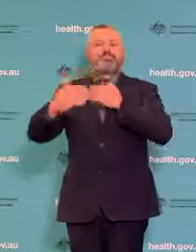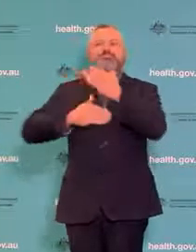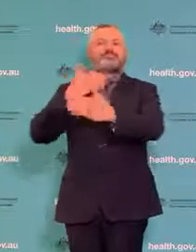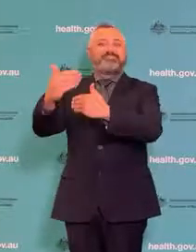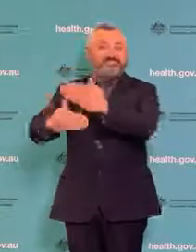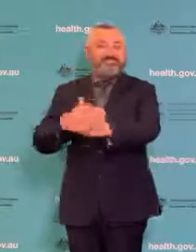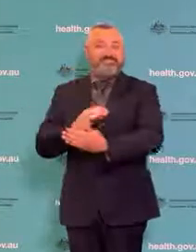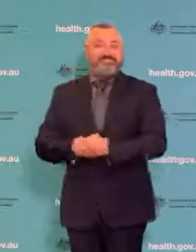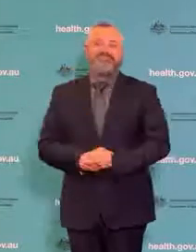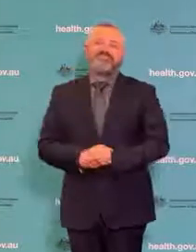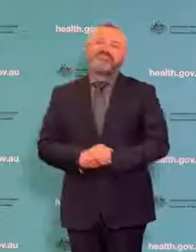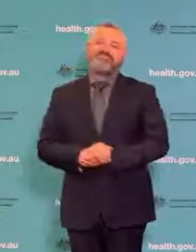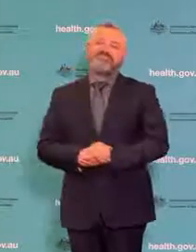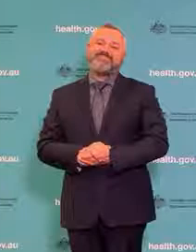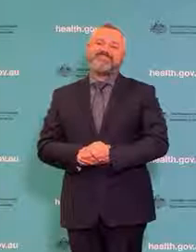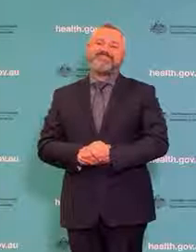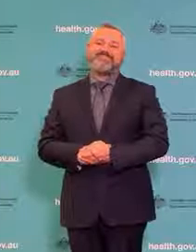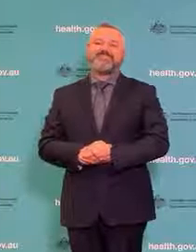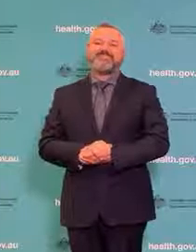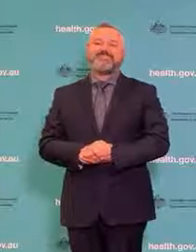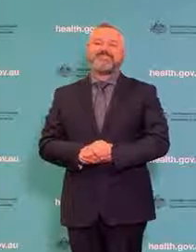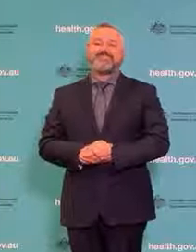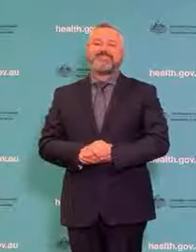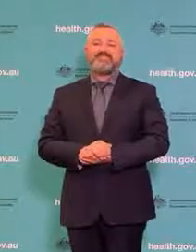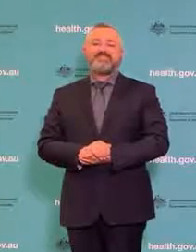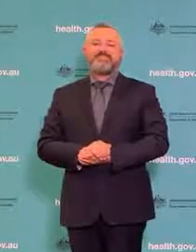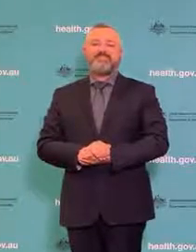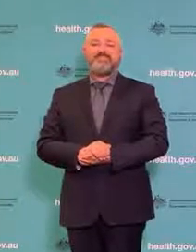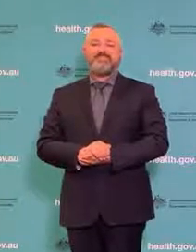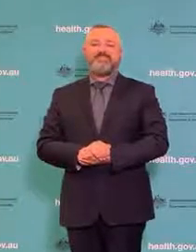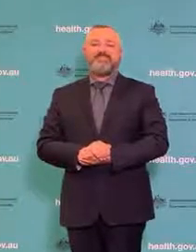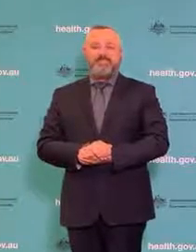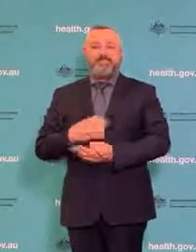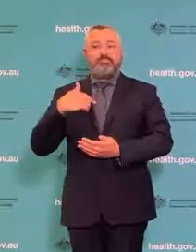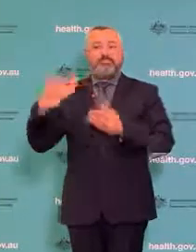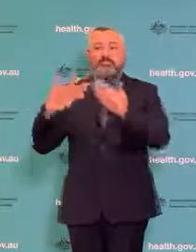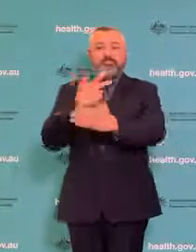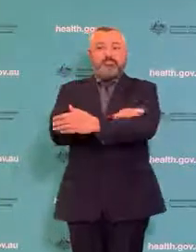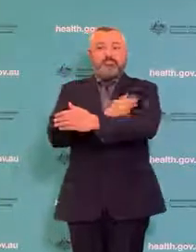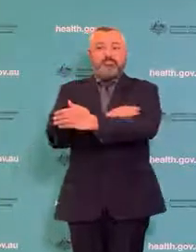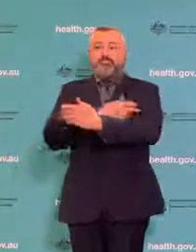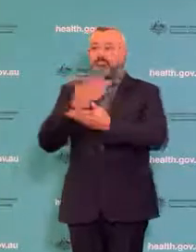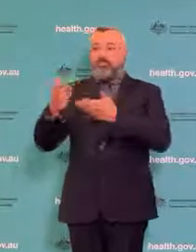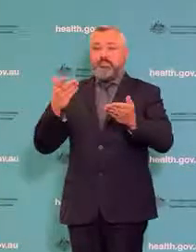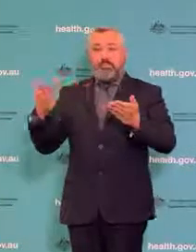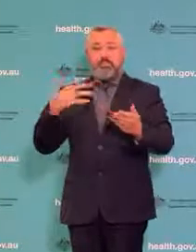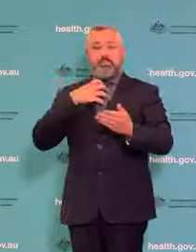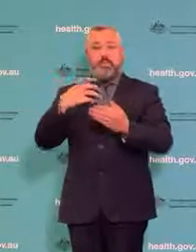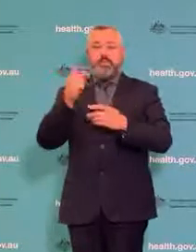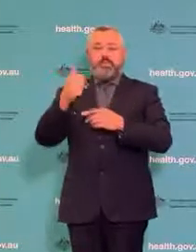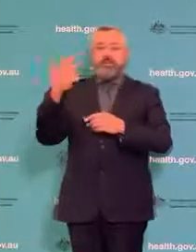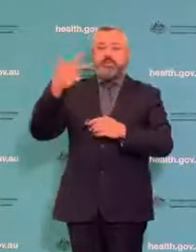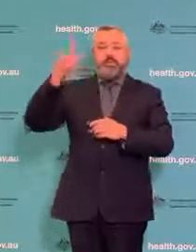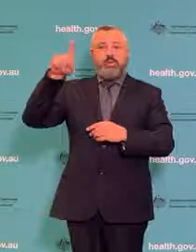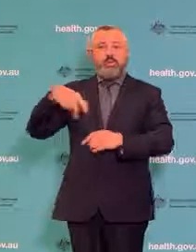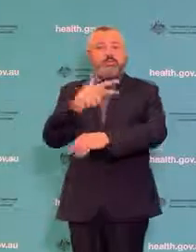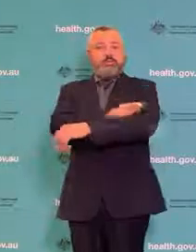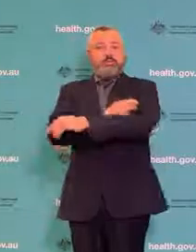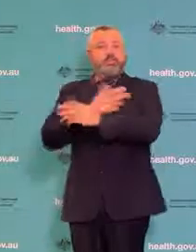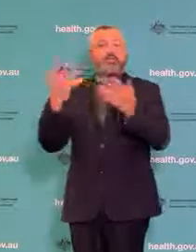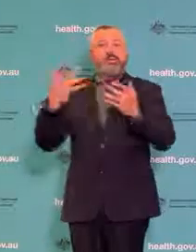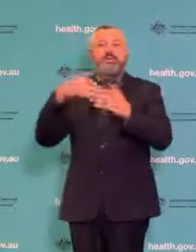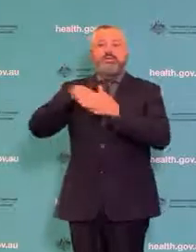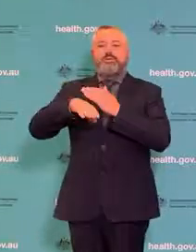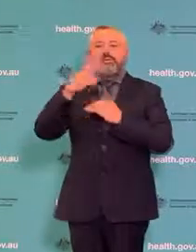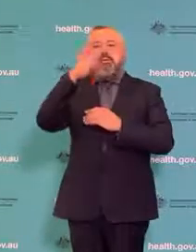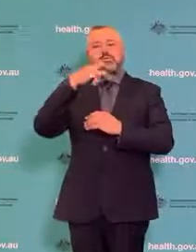Of those that were administered, we have had more than 18,000 vaccinations in residential aged